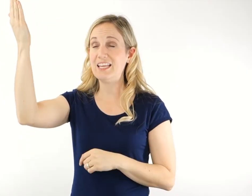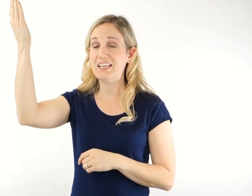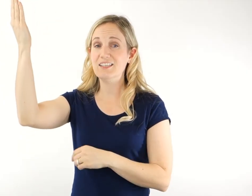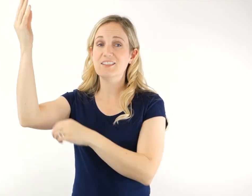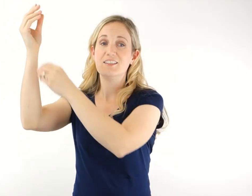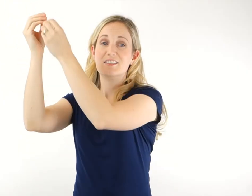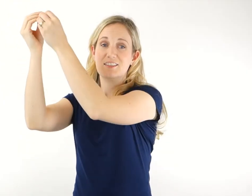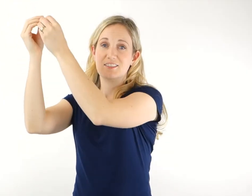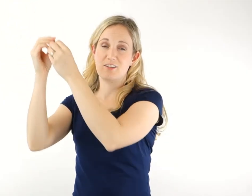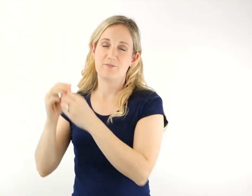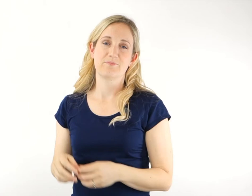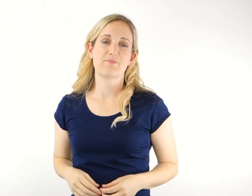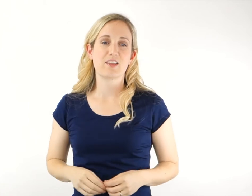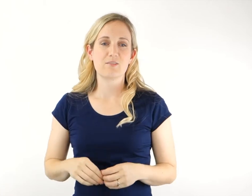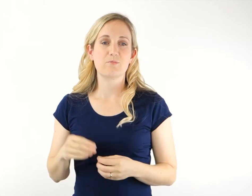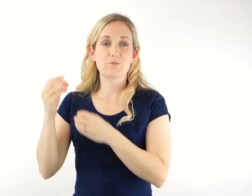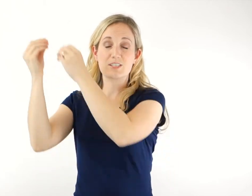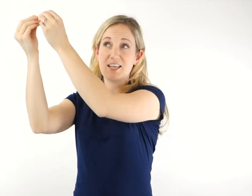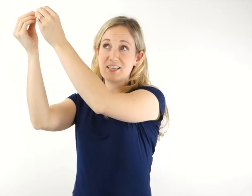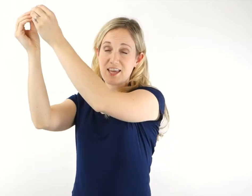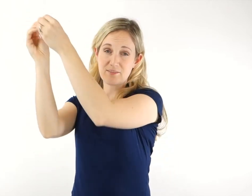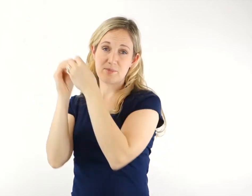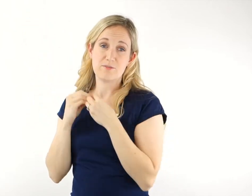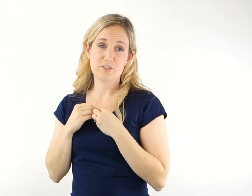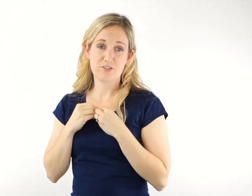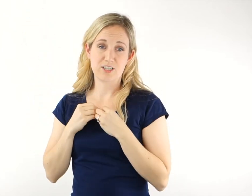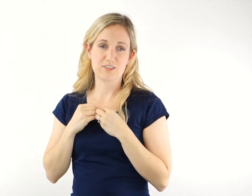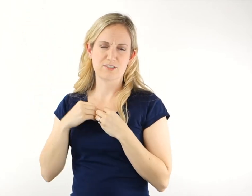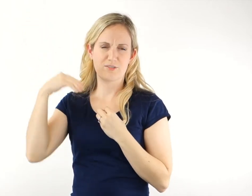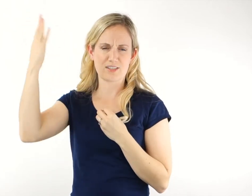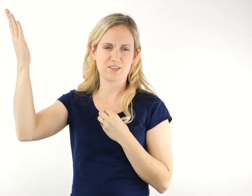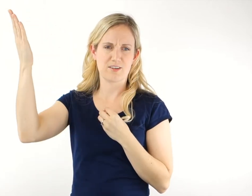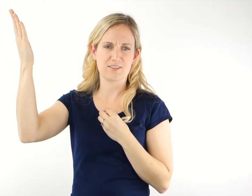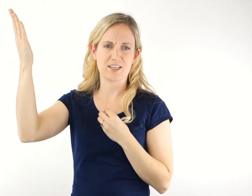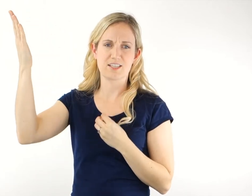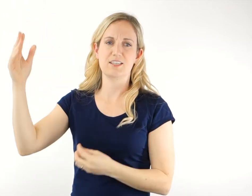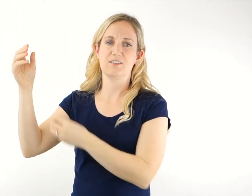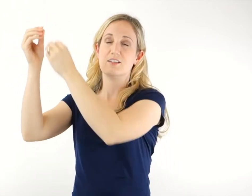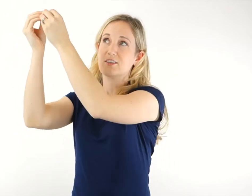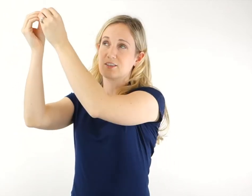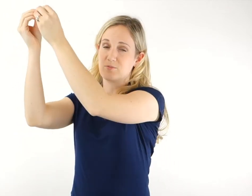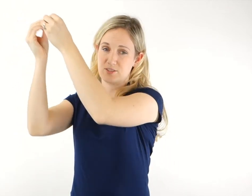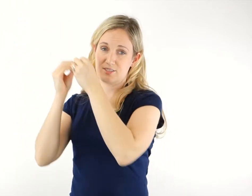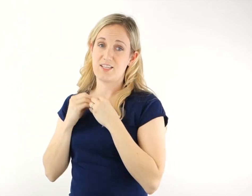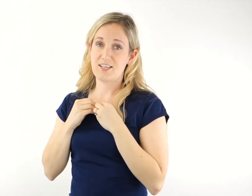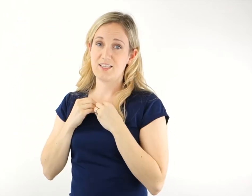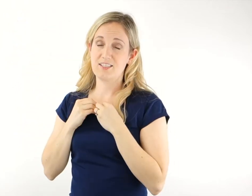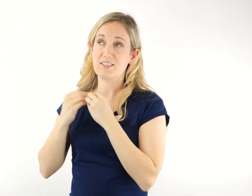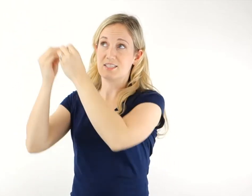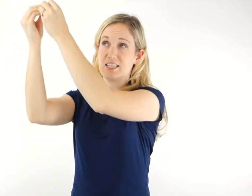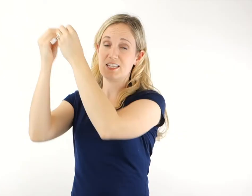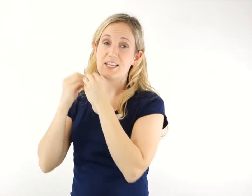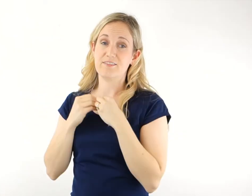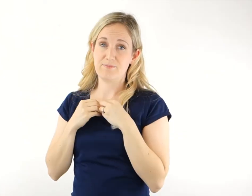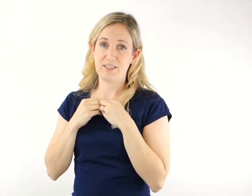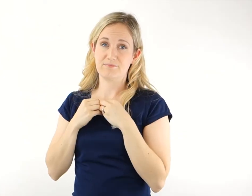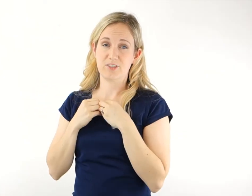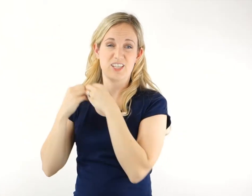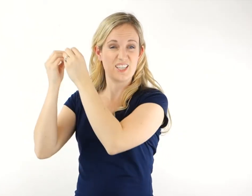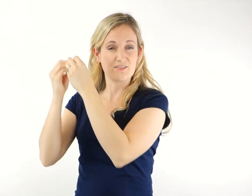he, we're saying gave me, which is directional, so you actually don't have to sign he, because when signing this is he gave me, or he gives